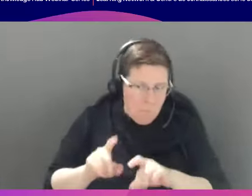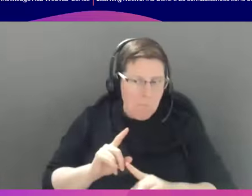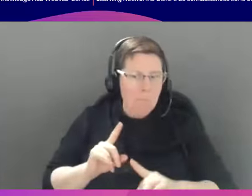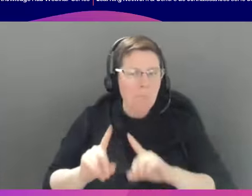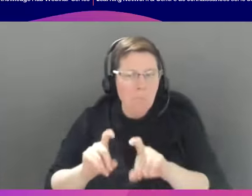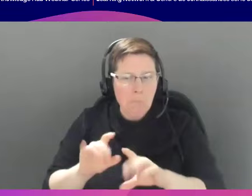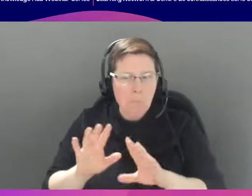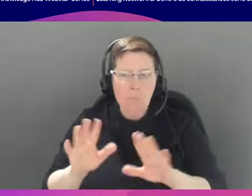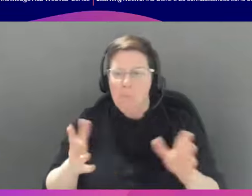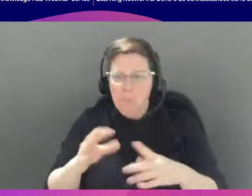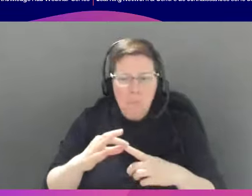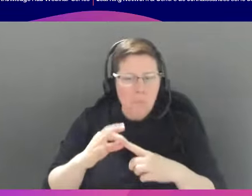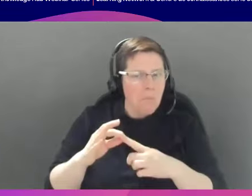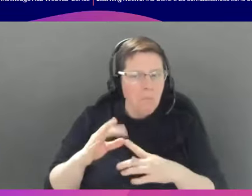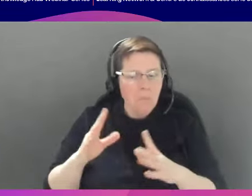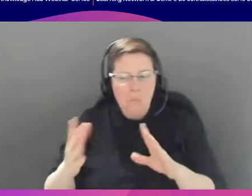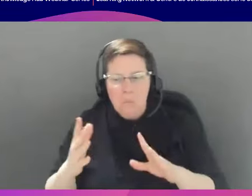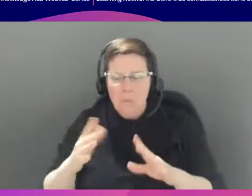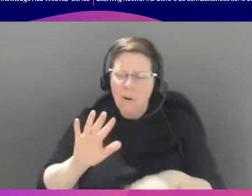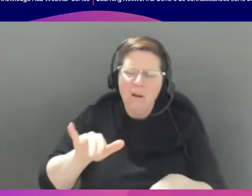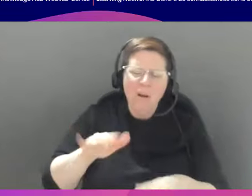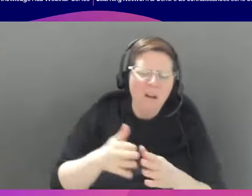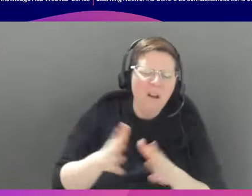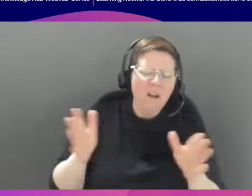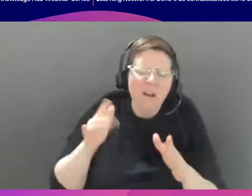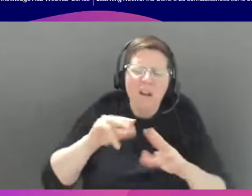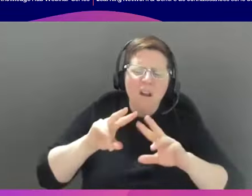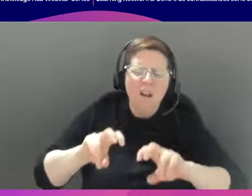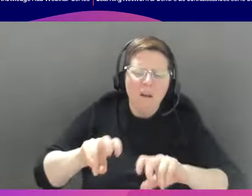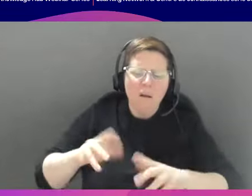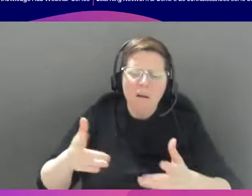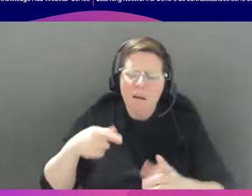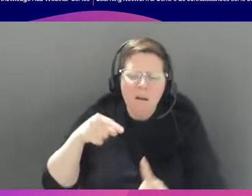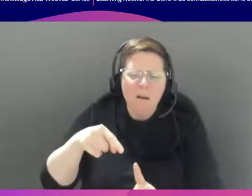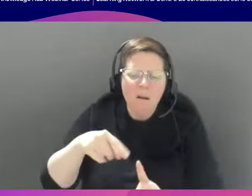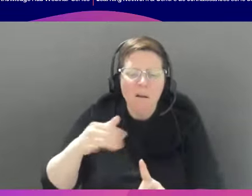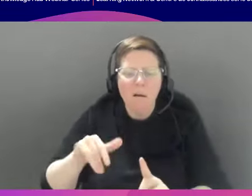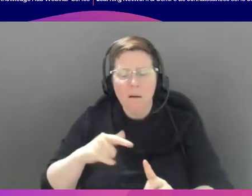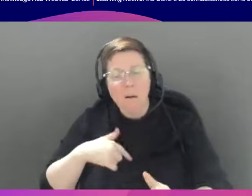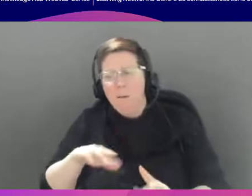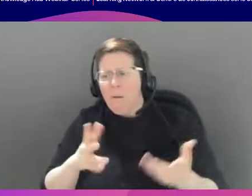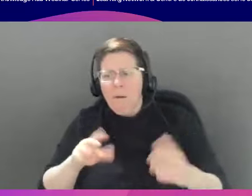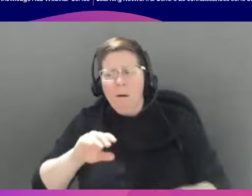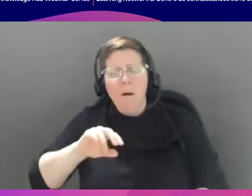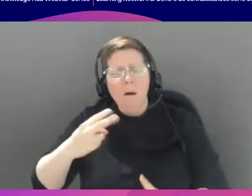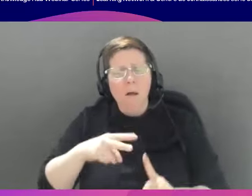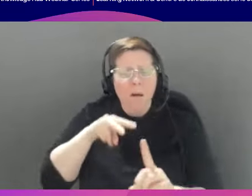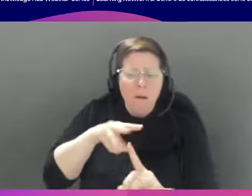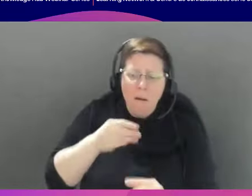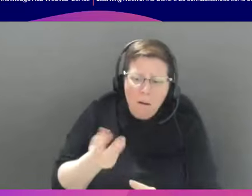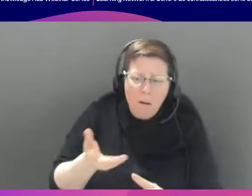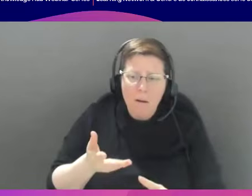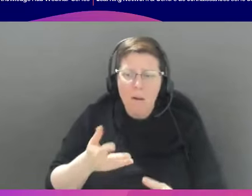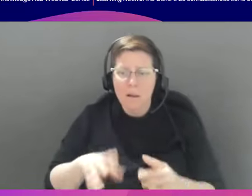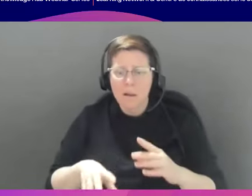finding exceptions, deconstructing generalizations, introducing alternative perspectives, and